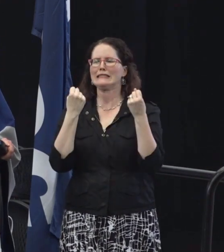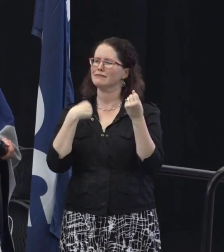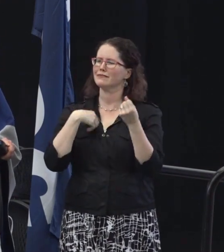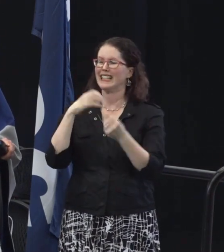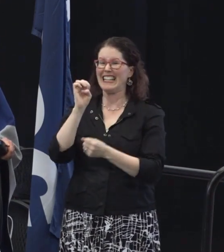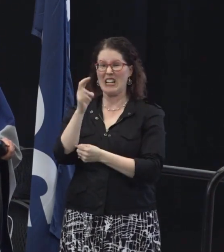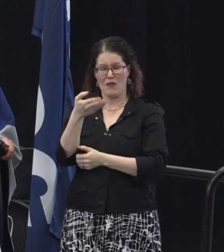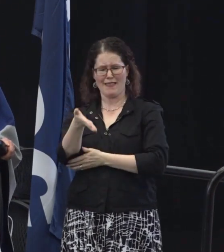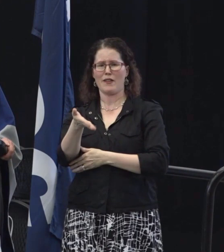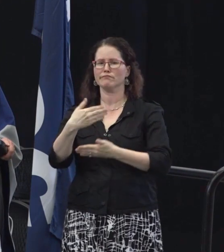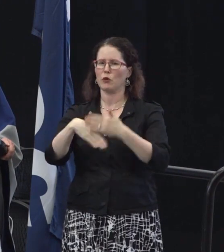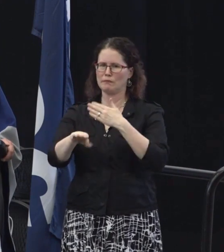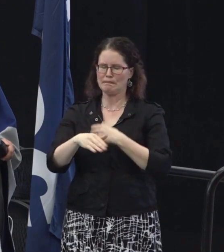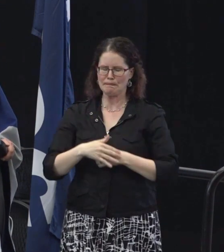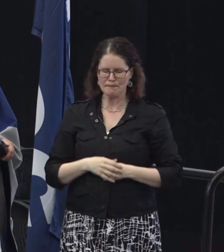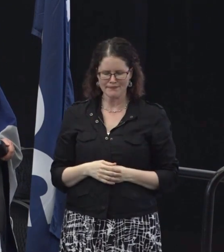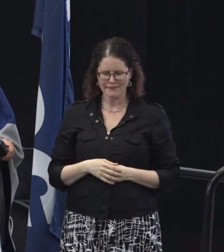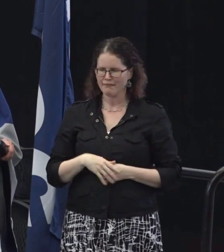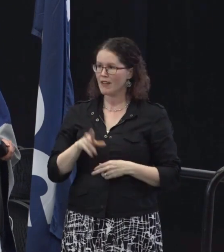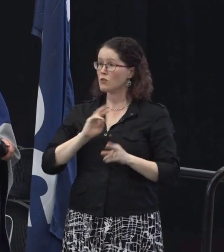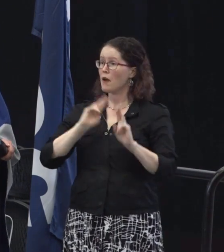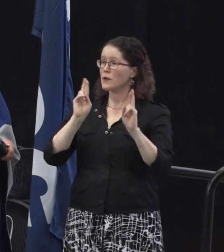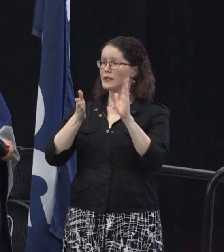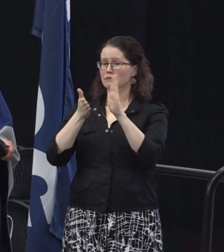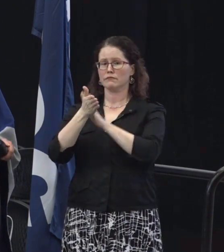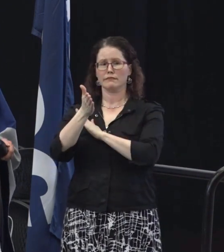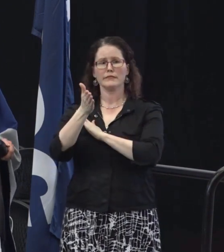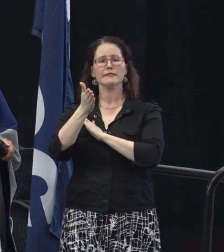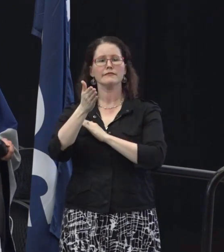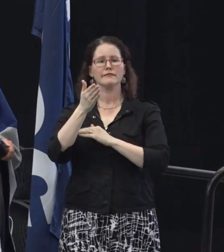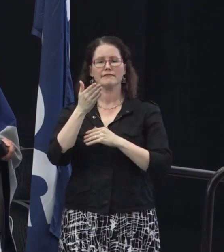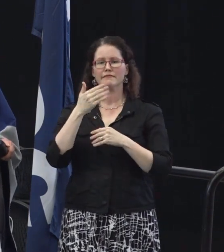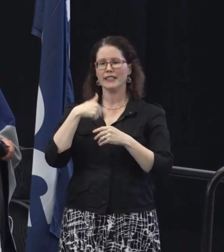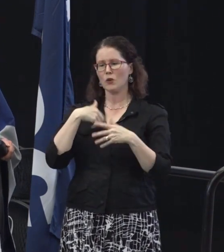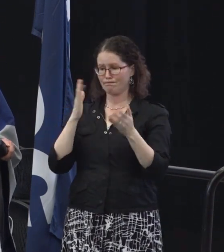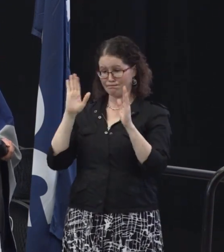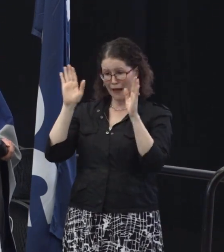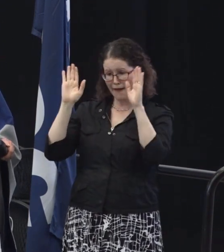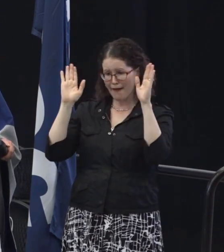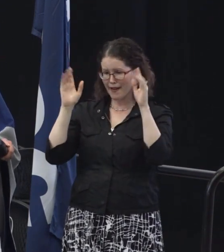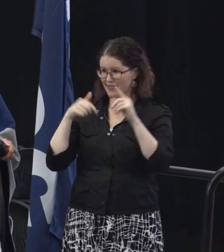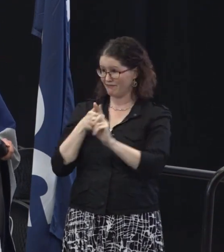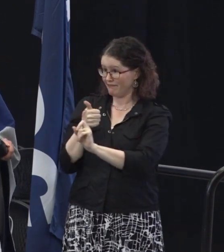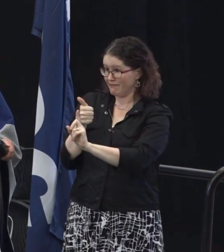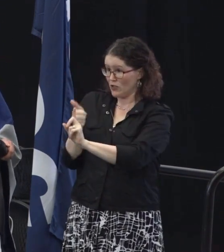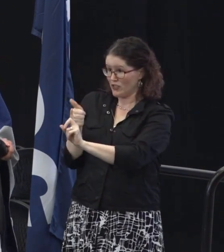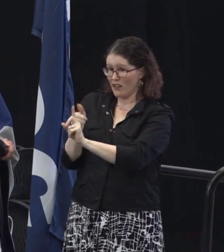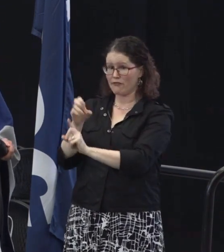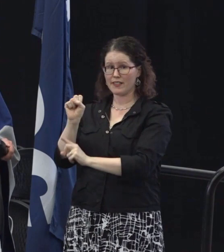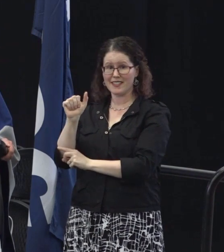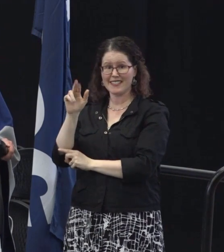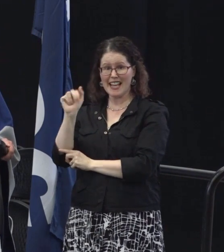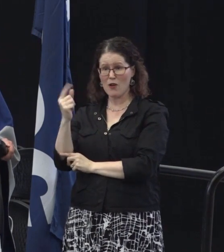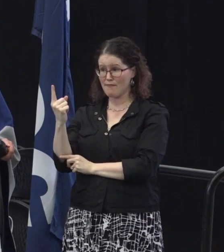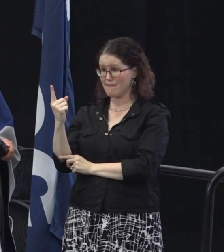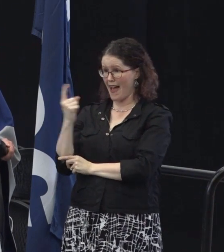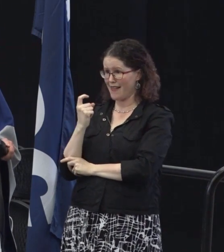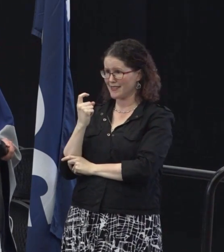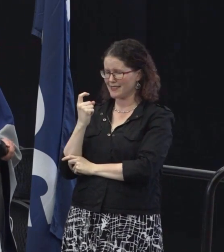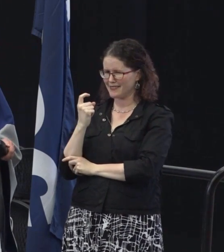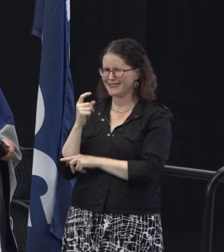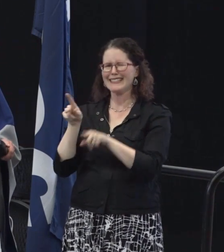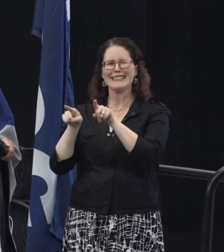room. And as I was leaving the emergency room, Sarah asked me the same question that I had asked that registered nurse so many years